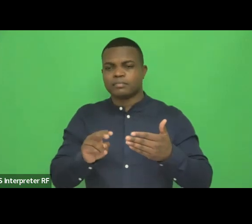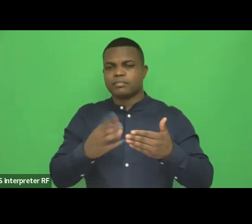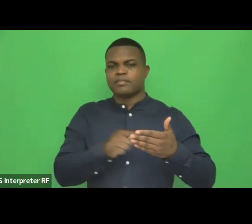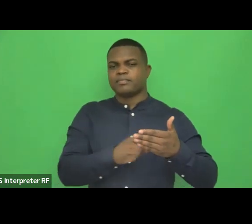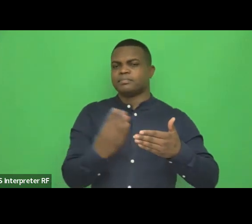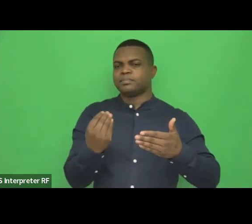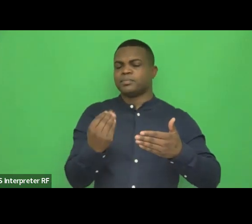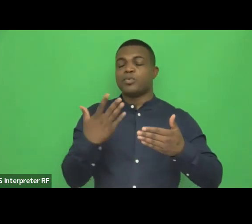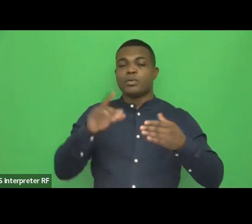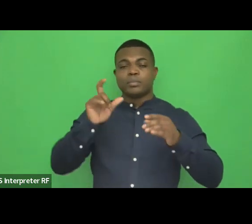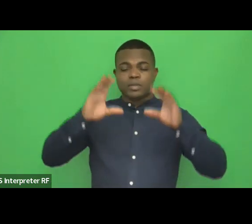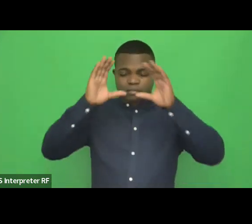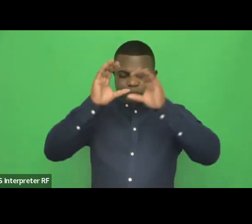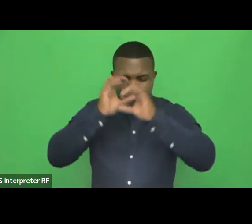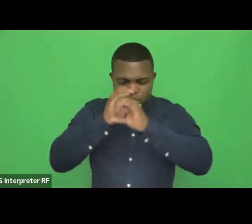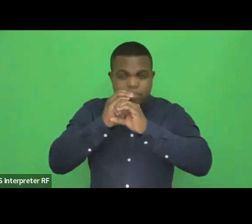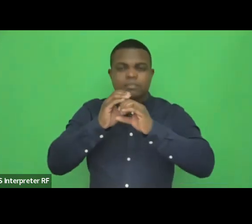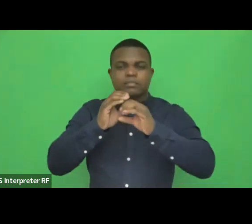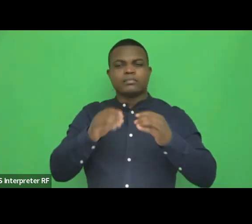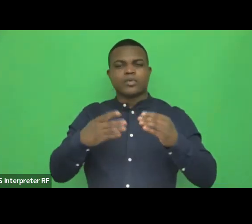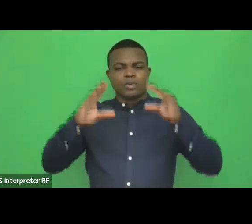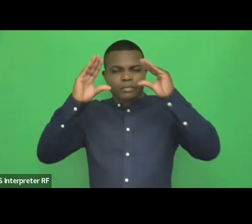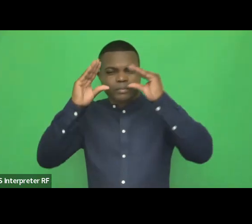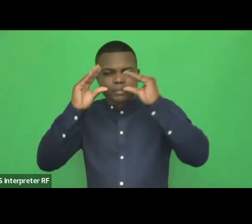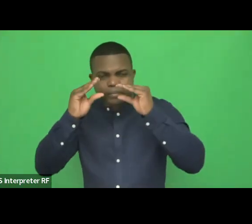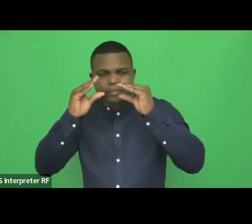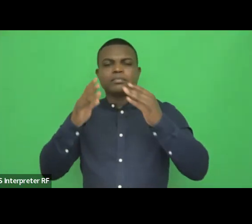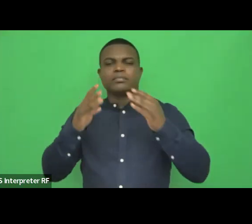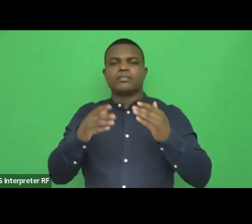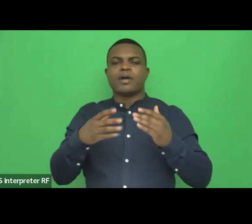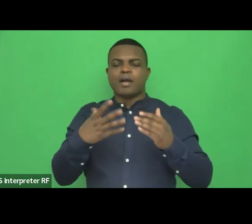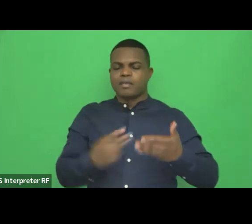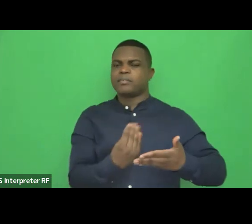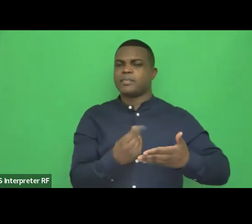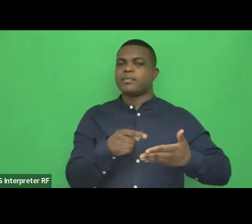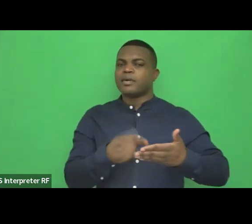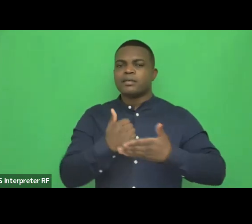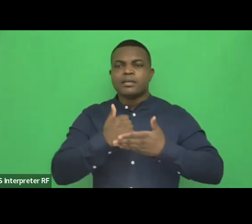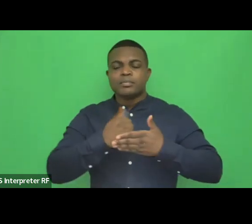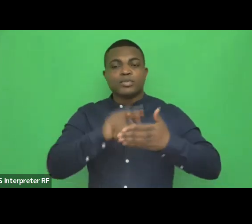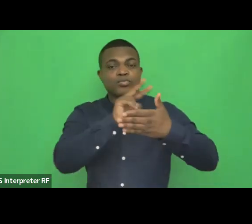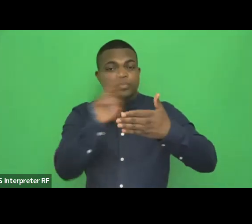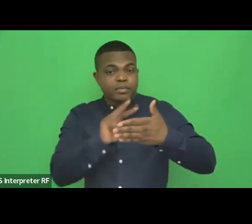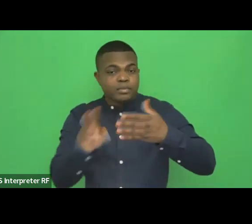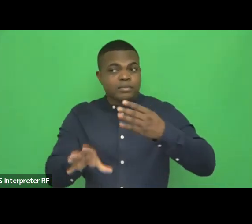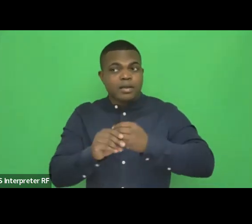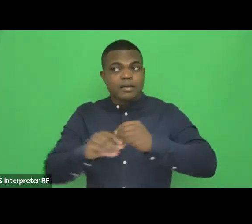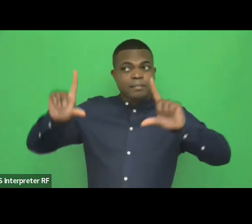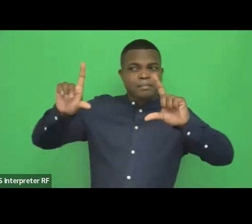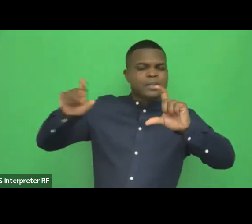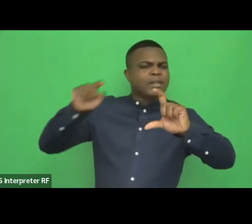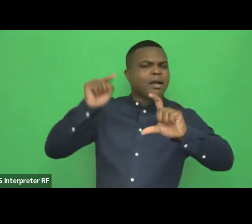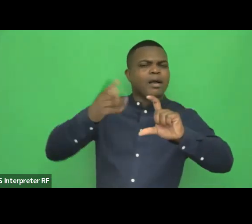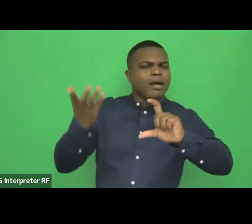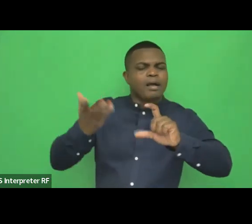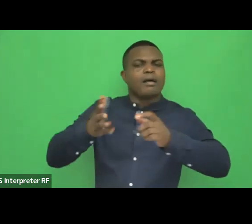industry, and they're seeing that as something that they want to put into their products. Something is important to say is that